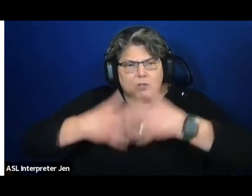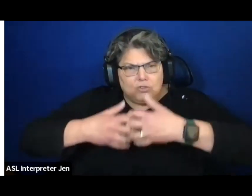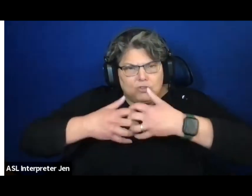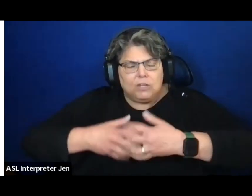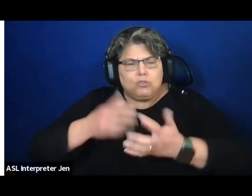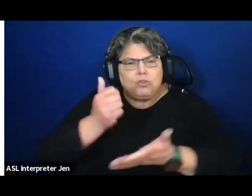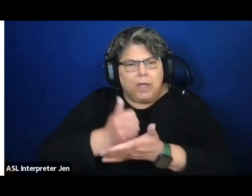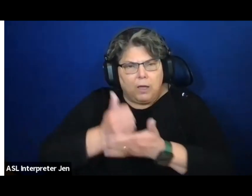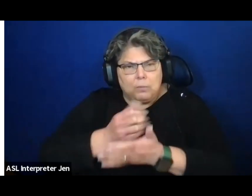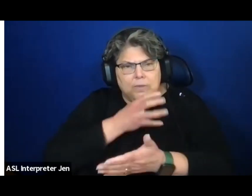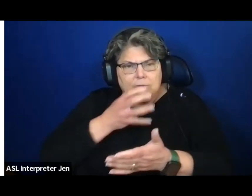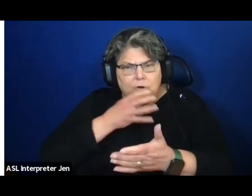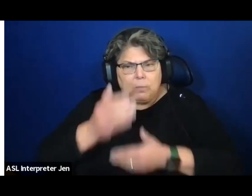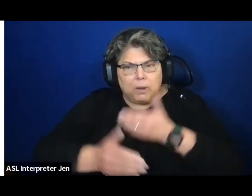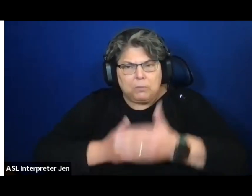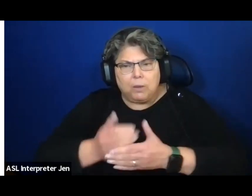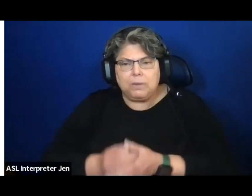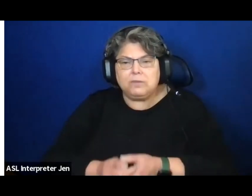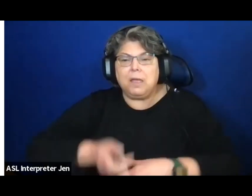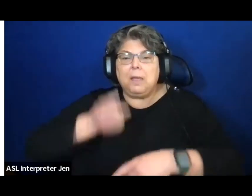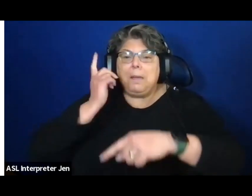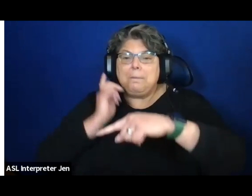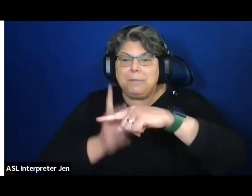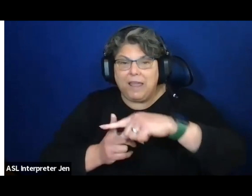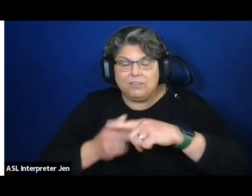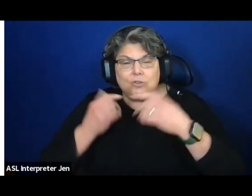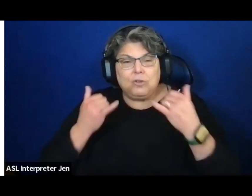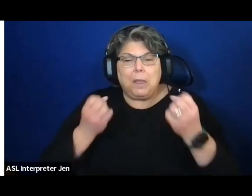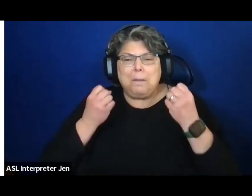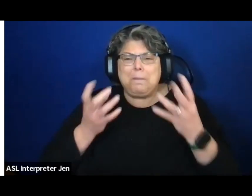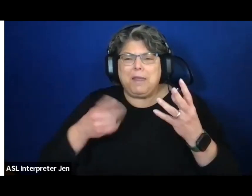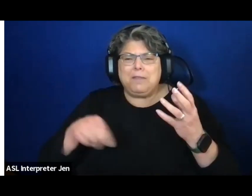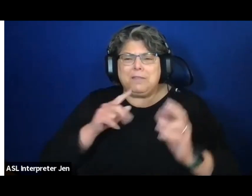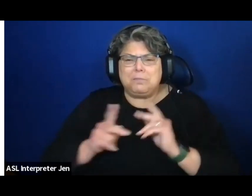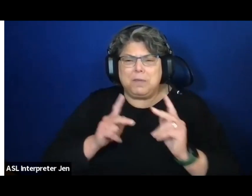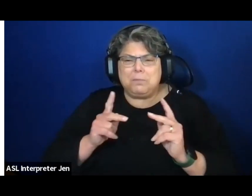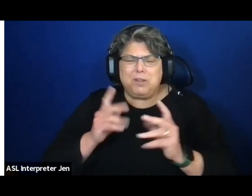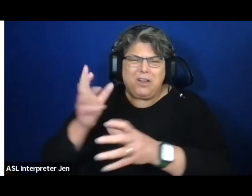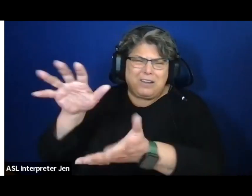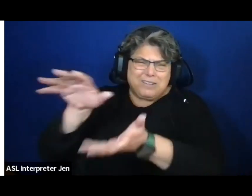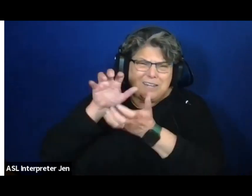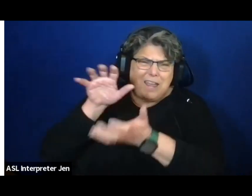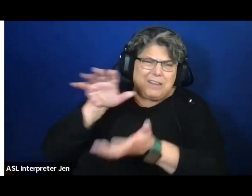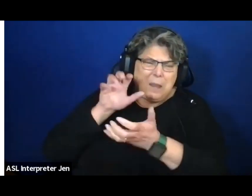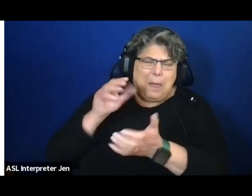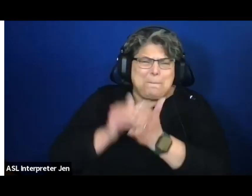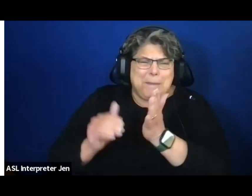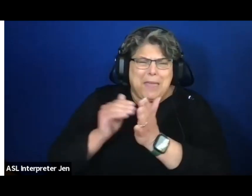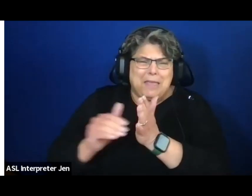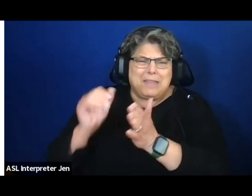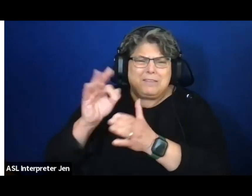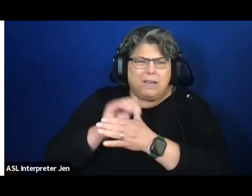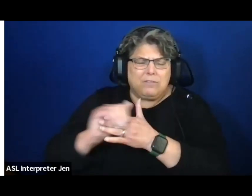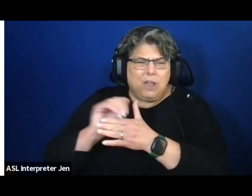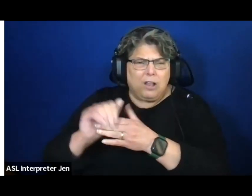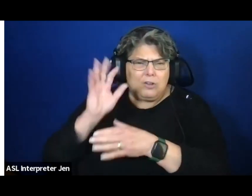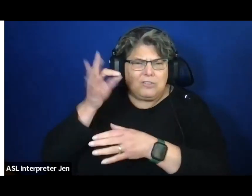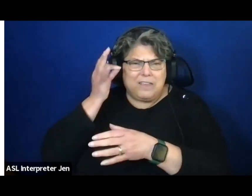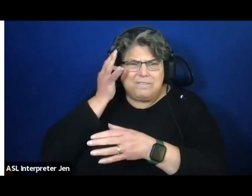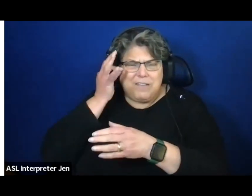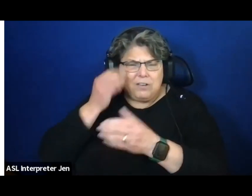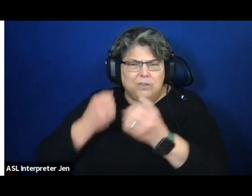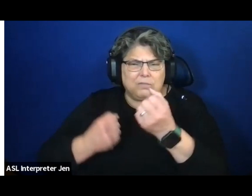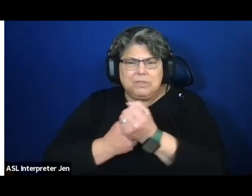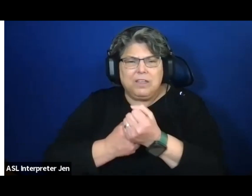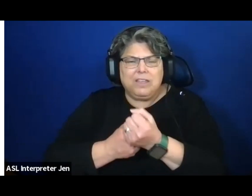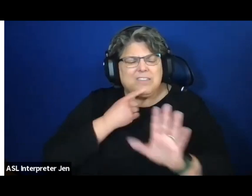Not only that, today, many of these people are receiving millions of dollars in federal subsidies not to